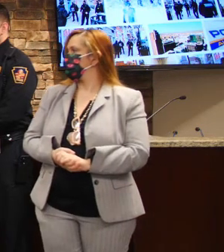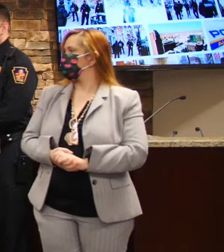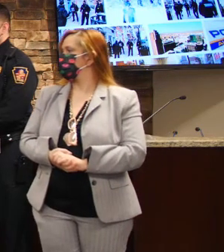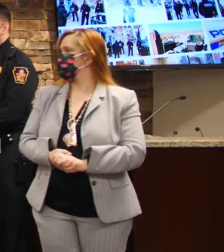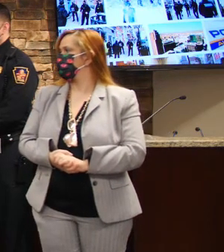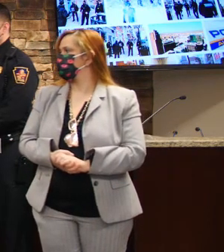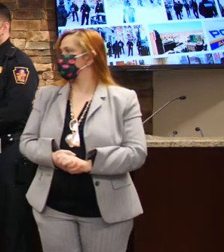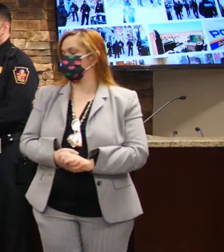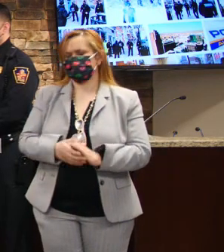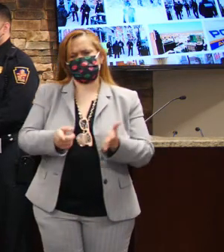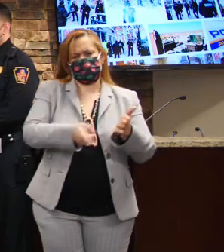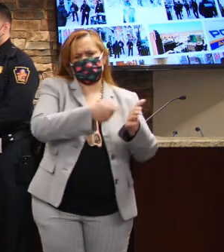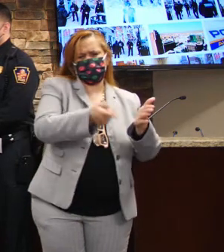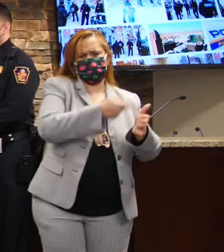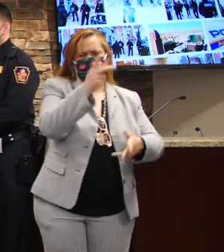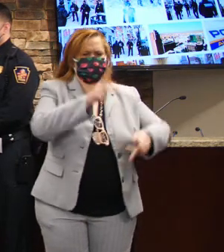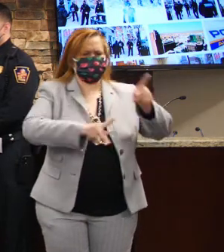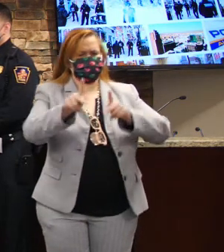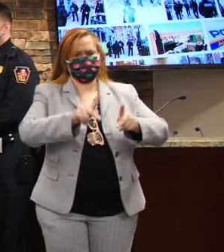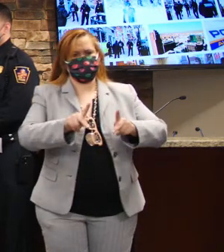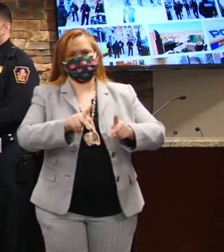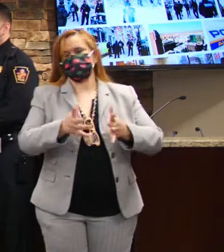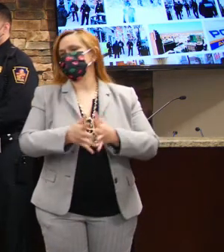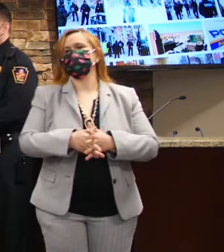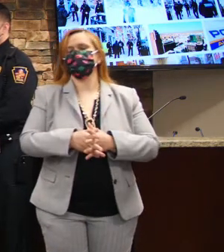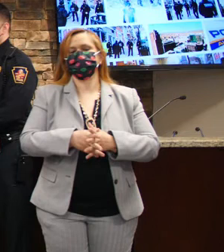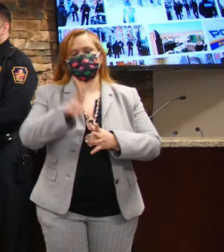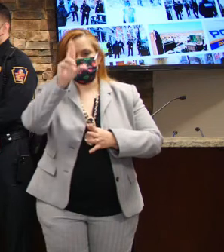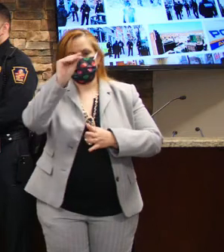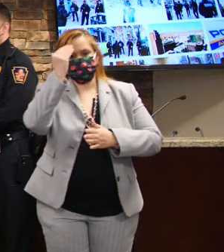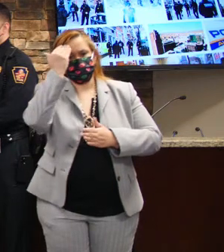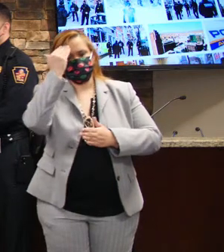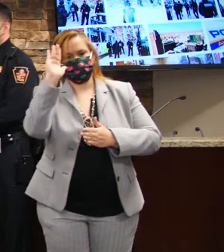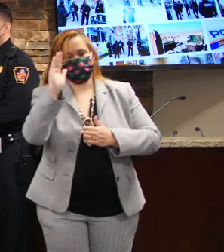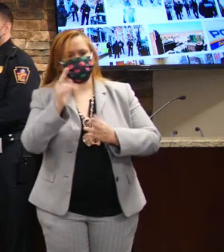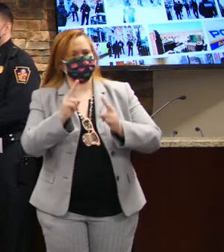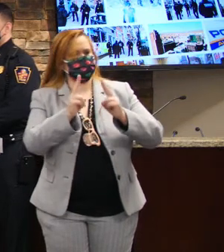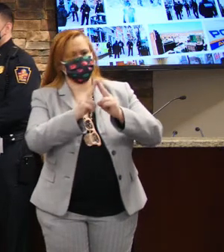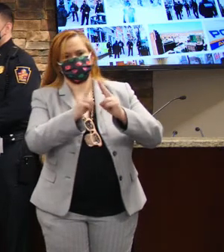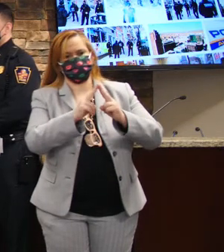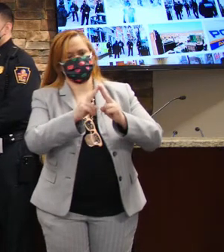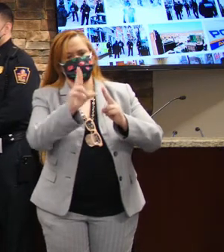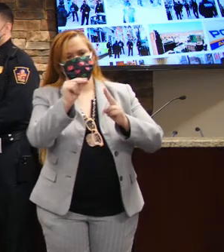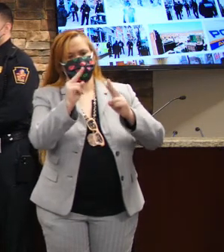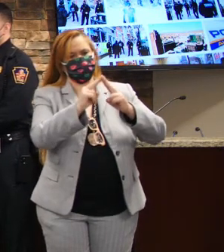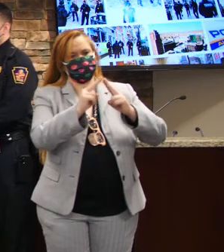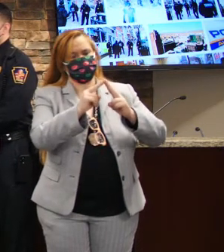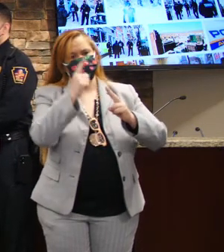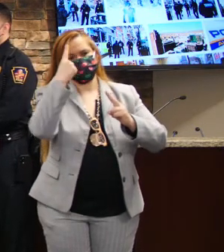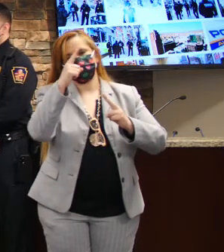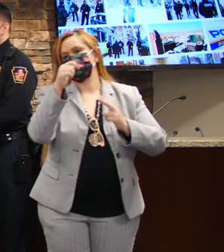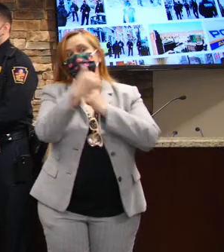To the men and women of APD working hard every day, I say, I see you.